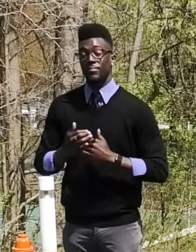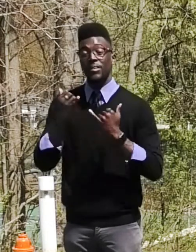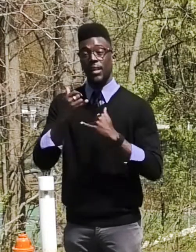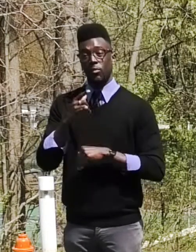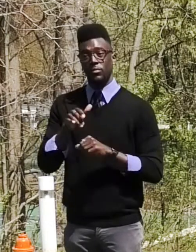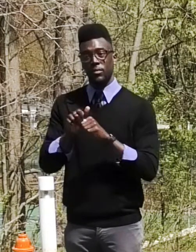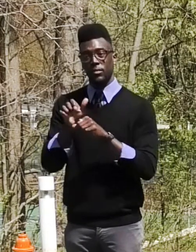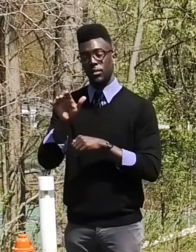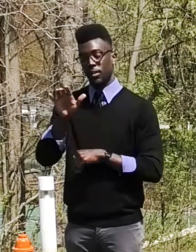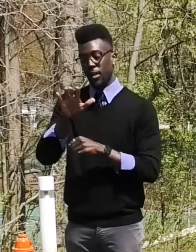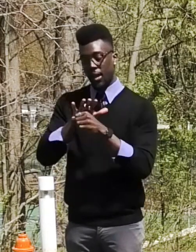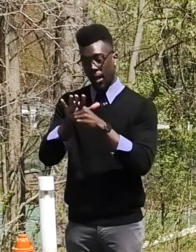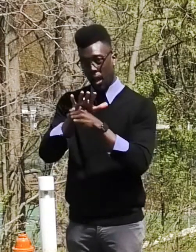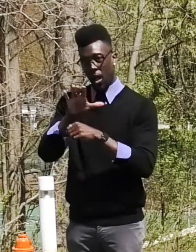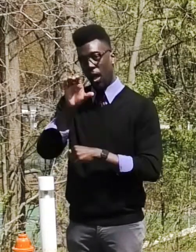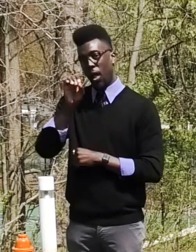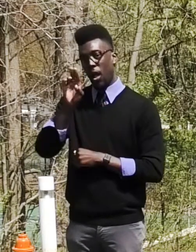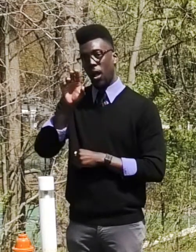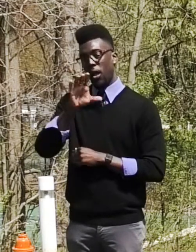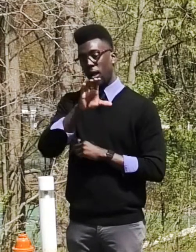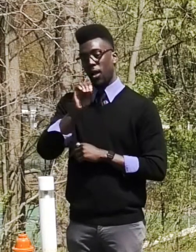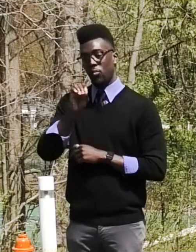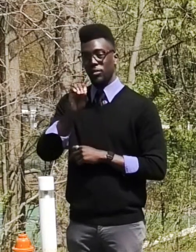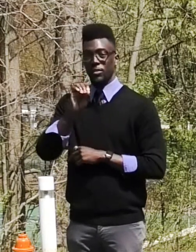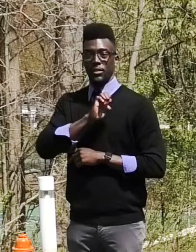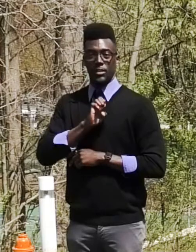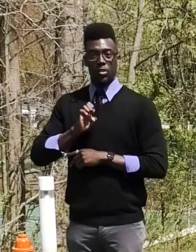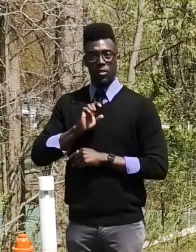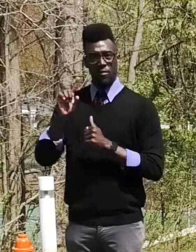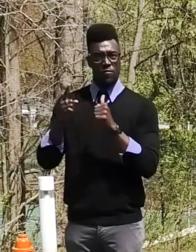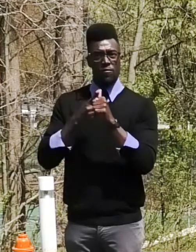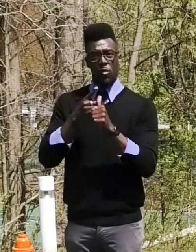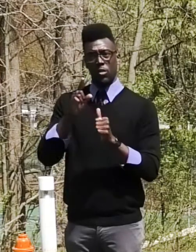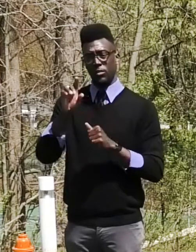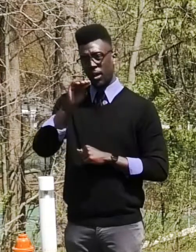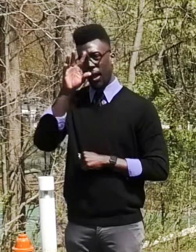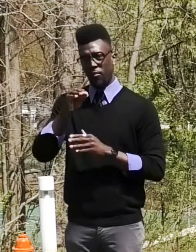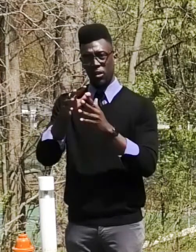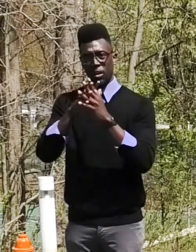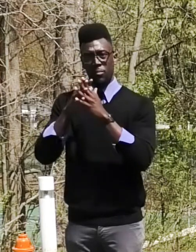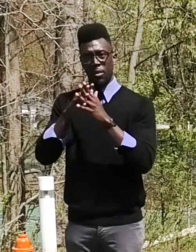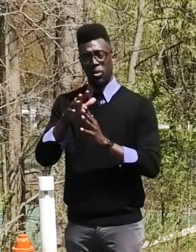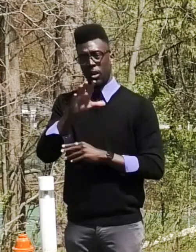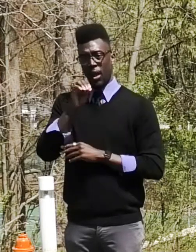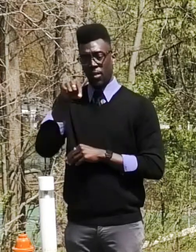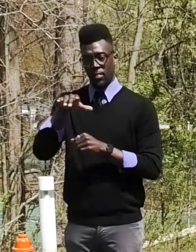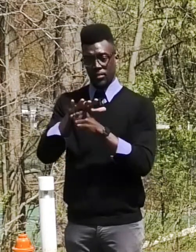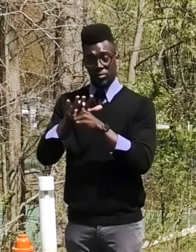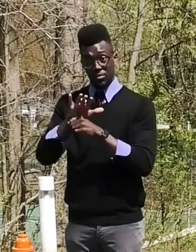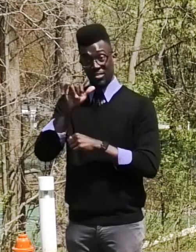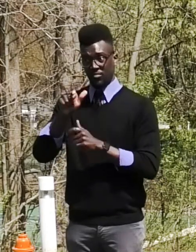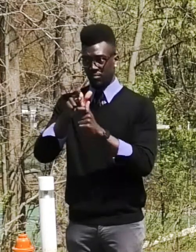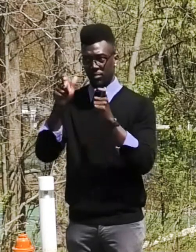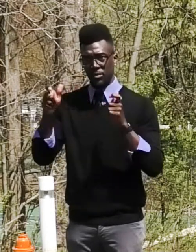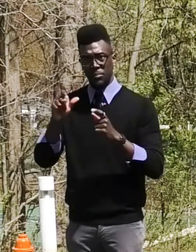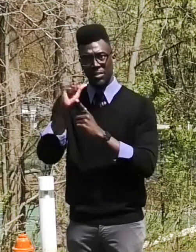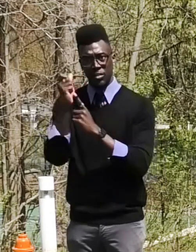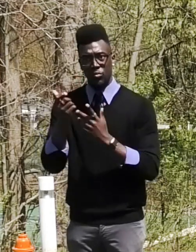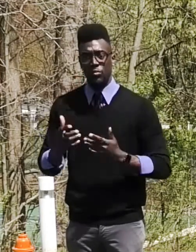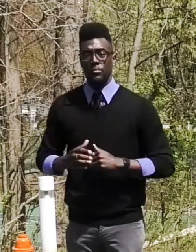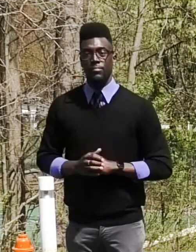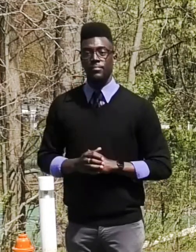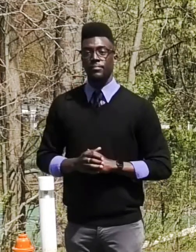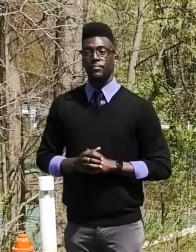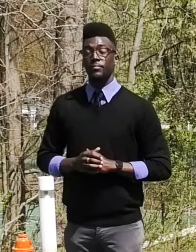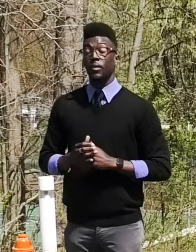executive, the first African-American county executive in this county, and that's a big deal. But I want to frame this based on